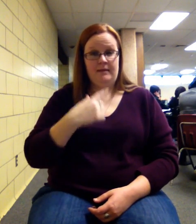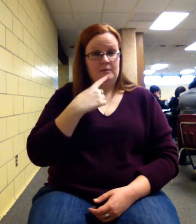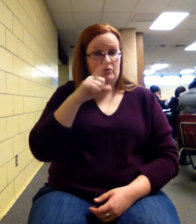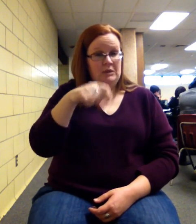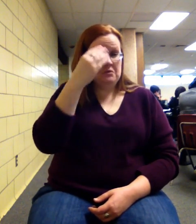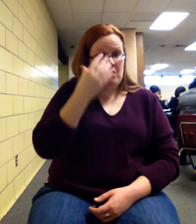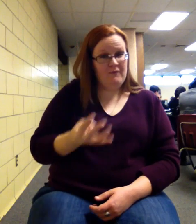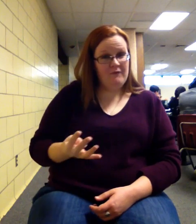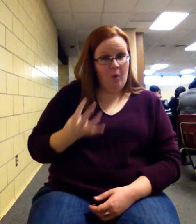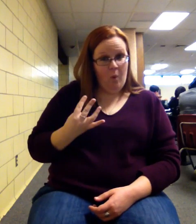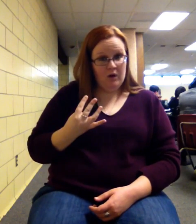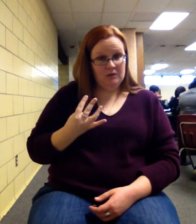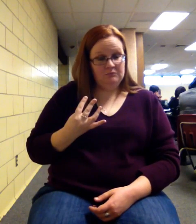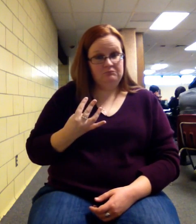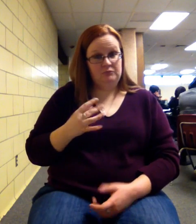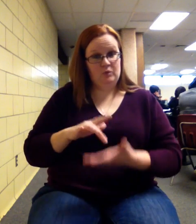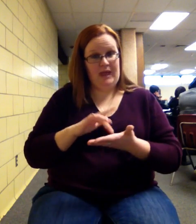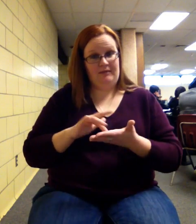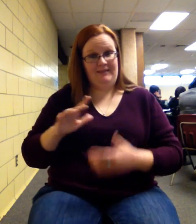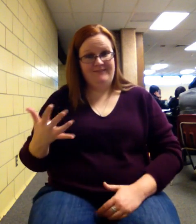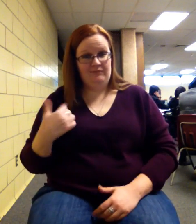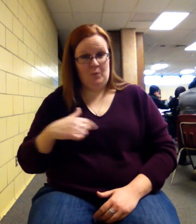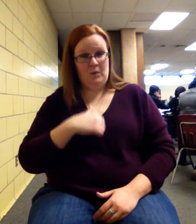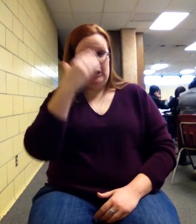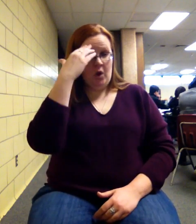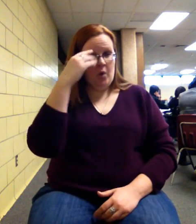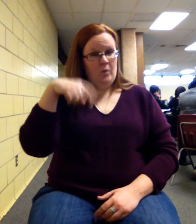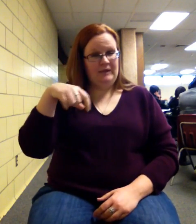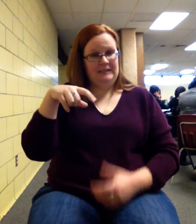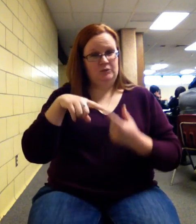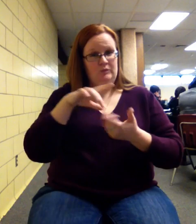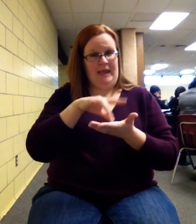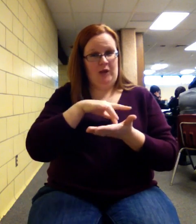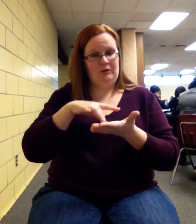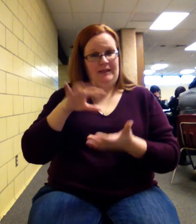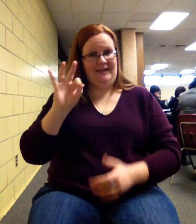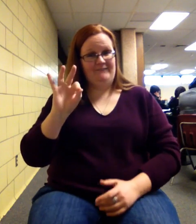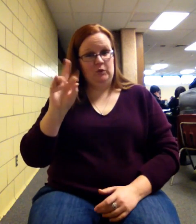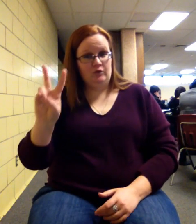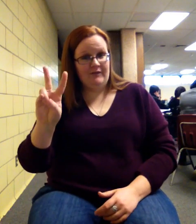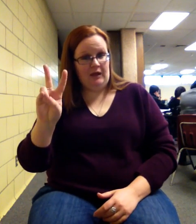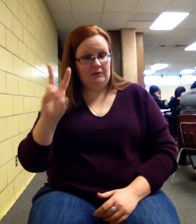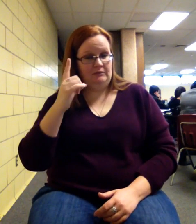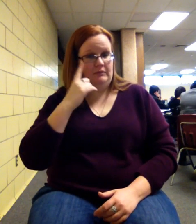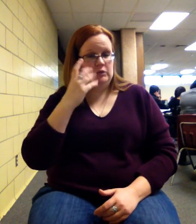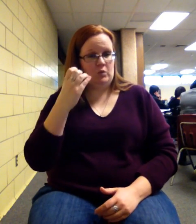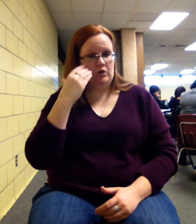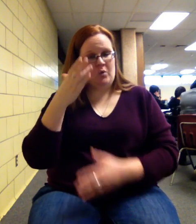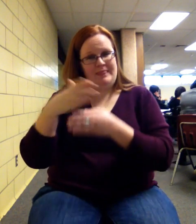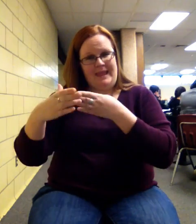calculate the 5th. We know we're going to calculate future value because we're wondering at the end of the year, what's the lump sum then that's going to be sitting